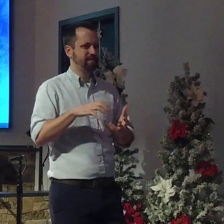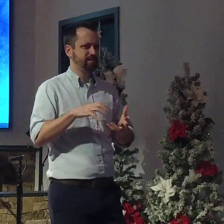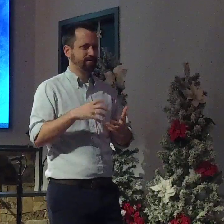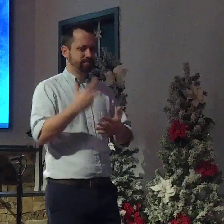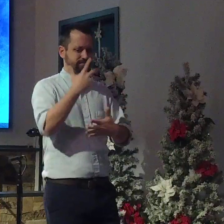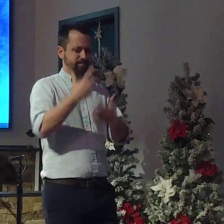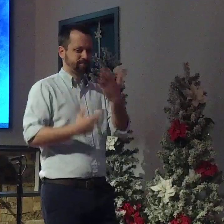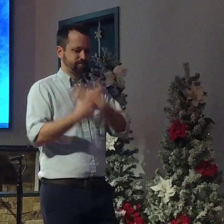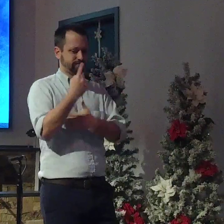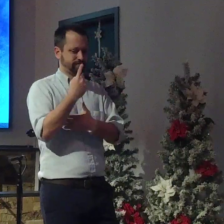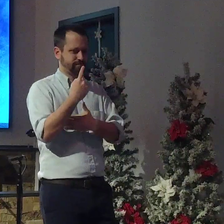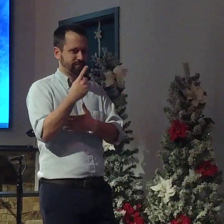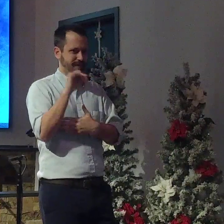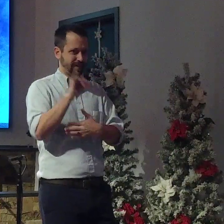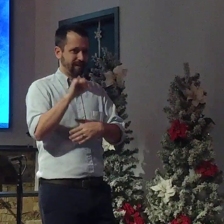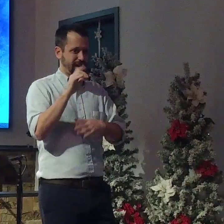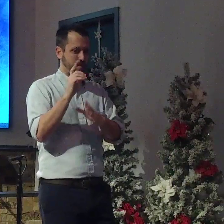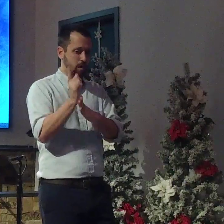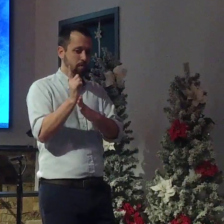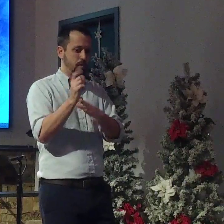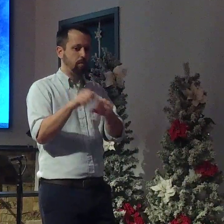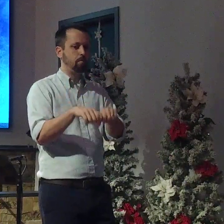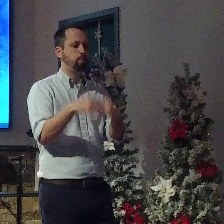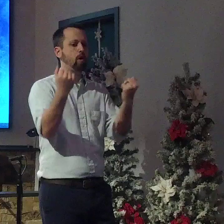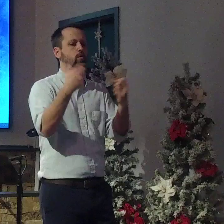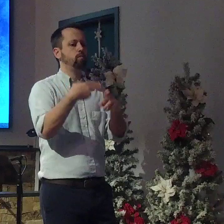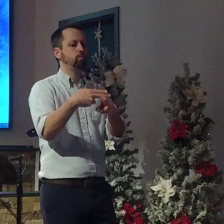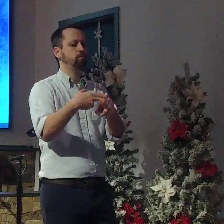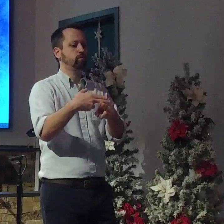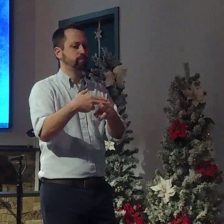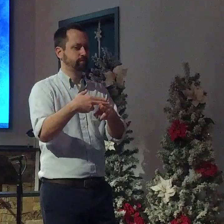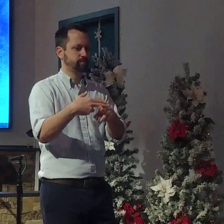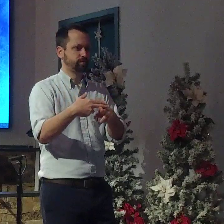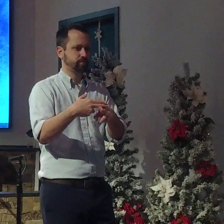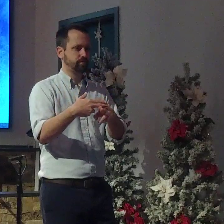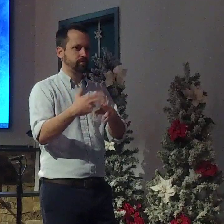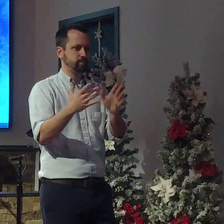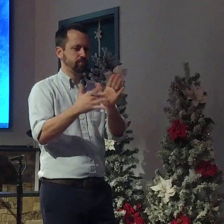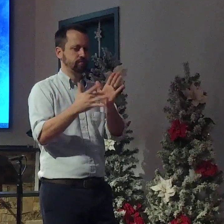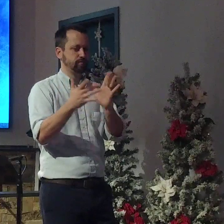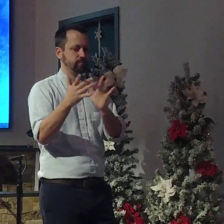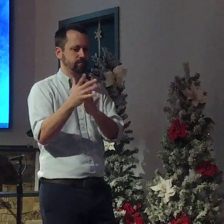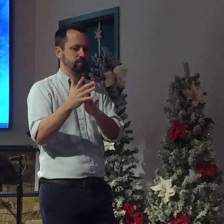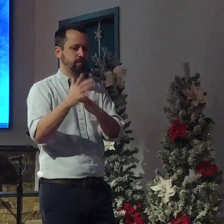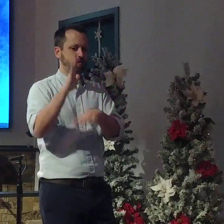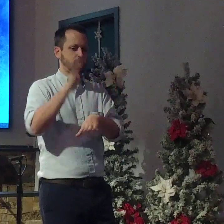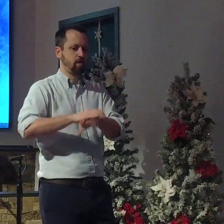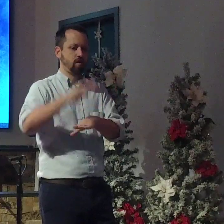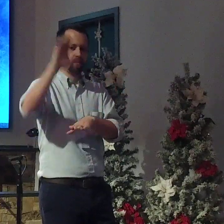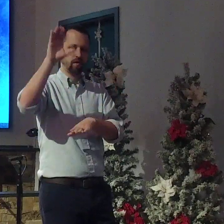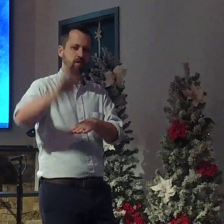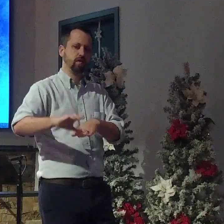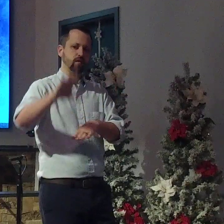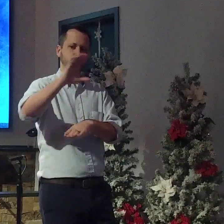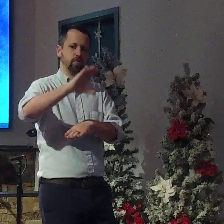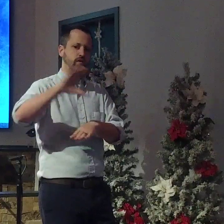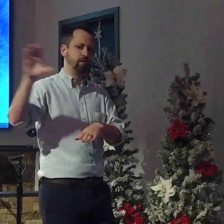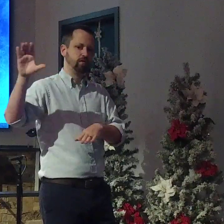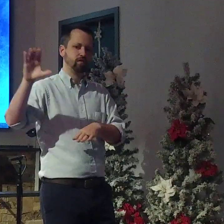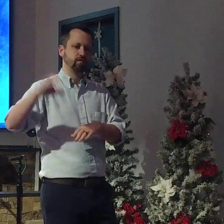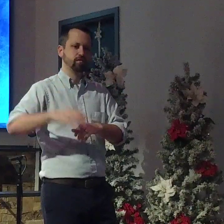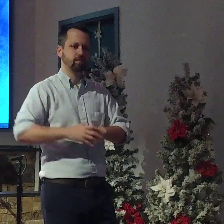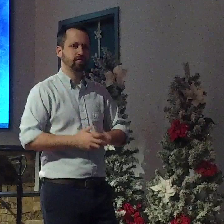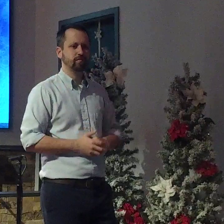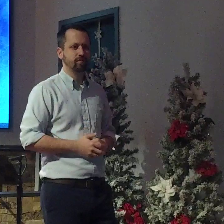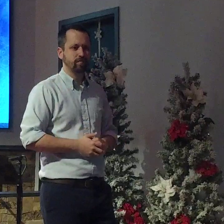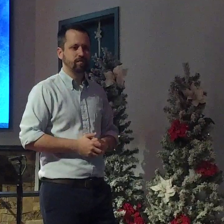forsaken me? You and I, the separation from God that you and I deserve, he took that separation because the Bible says he bore